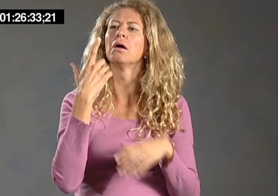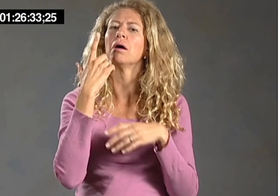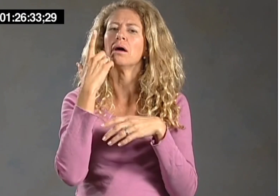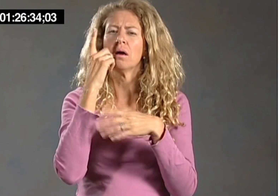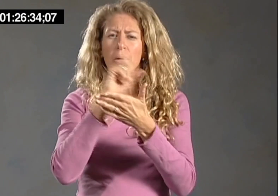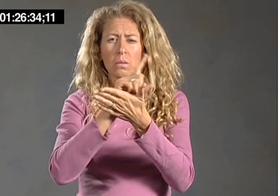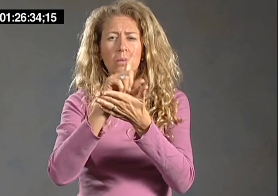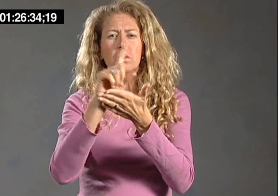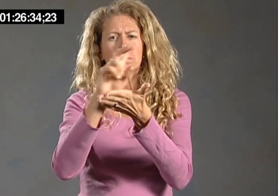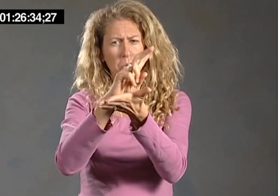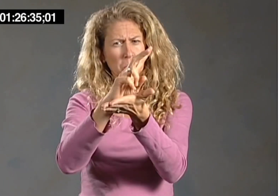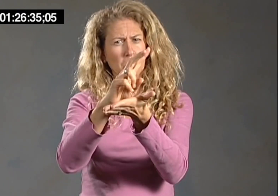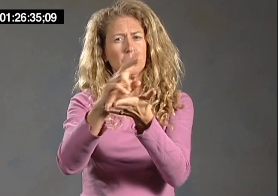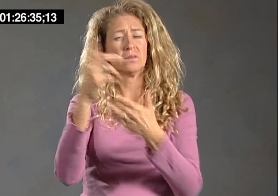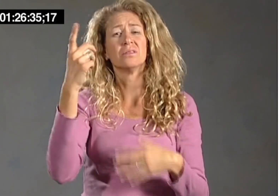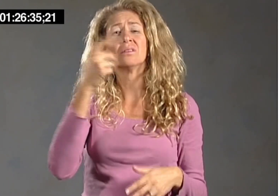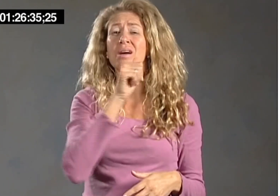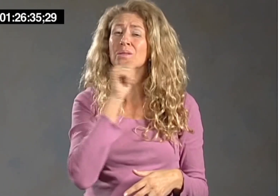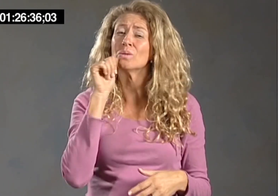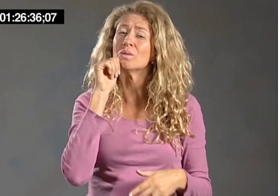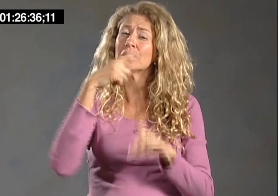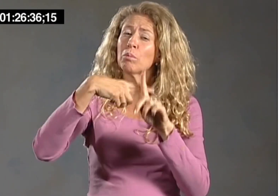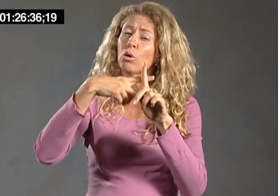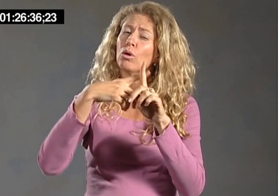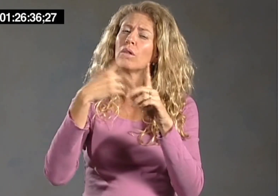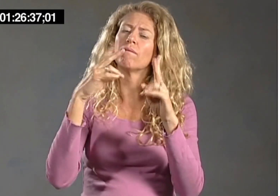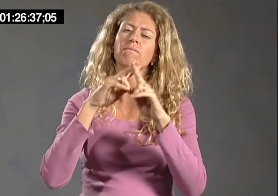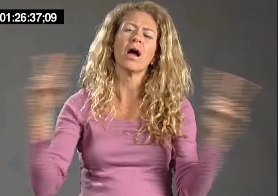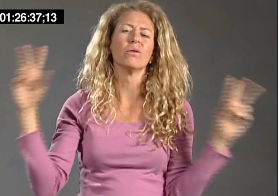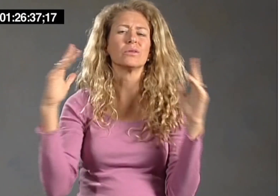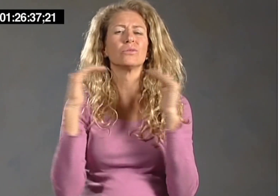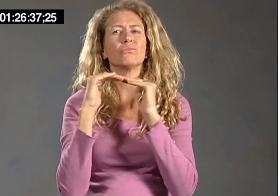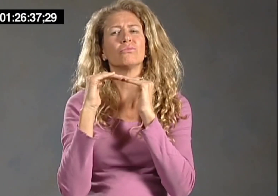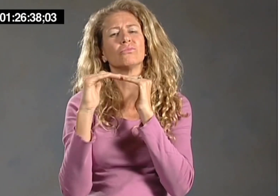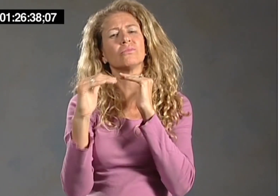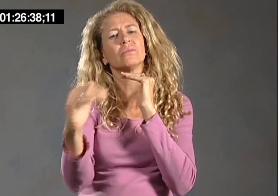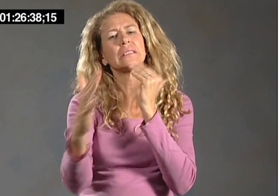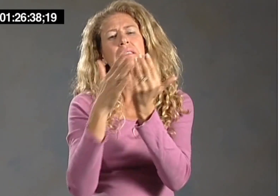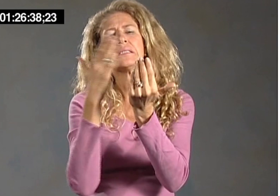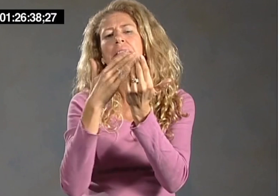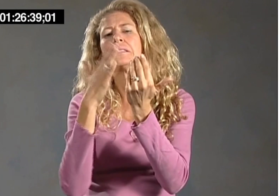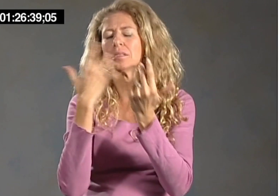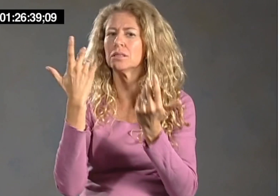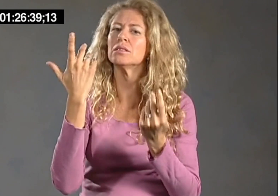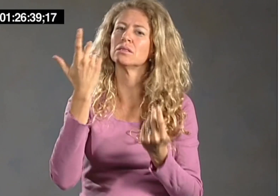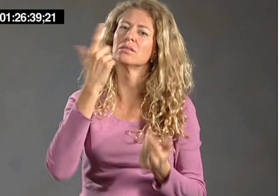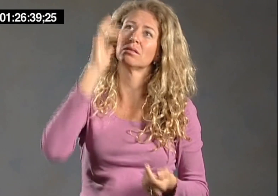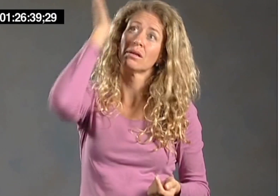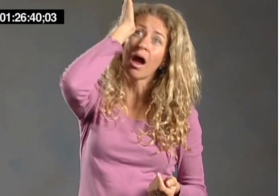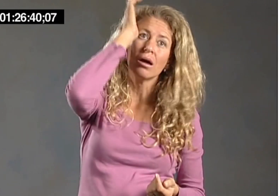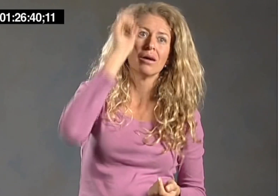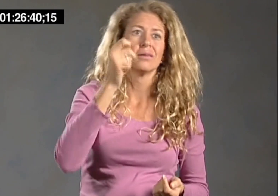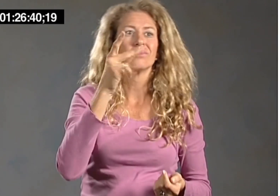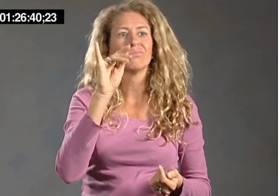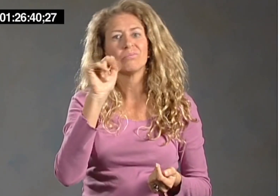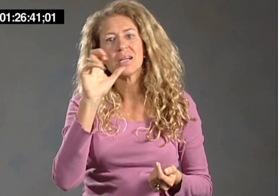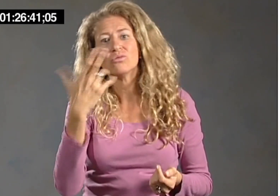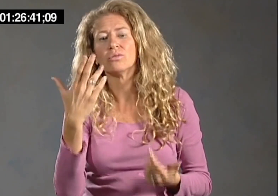It's because birds love to dig into the ground and eat the seeds, which destroys my